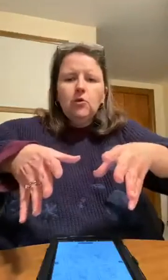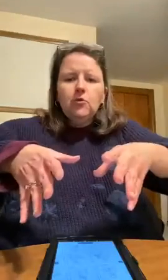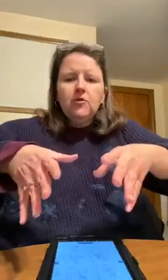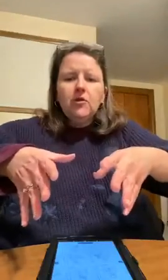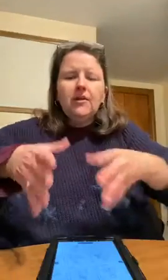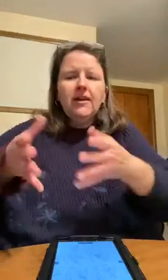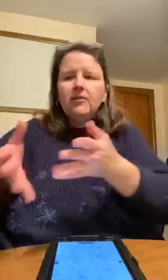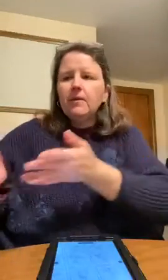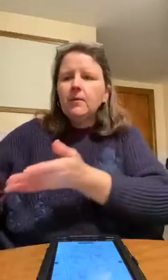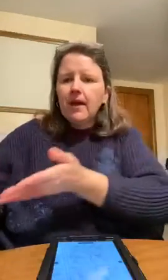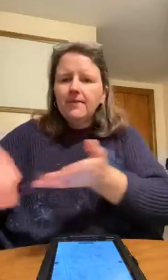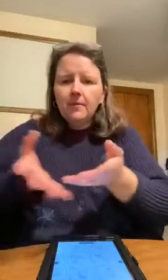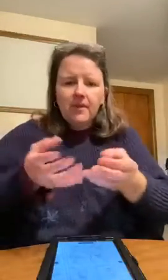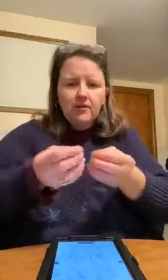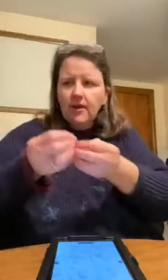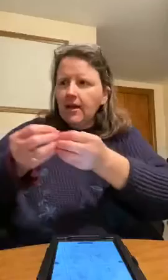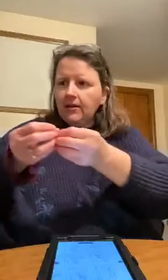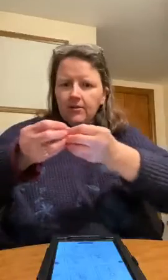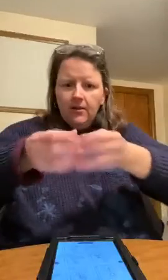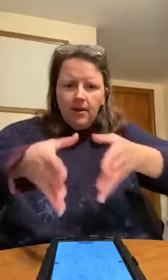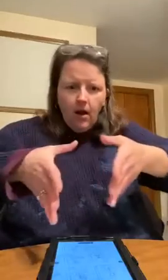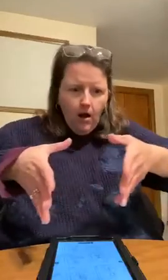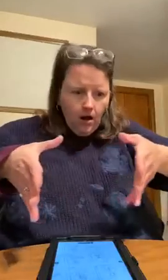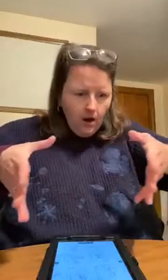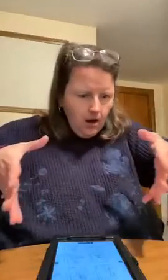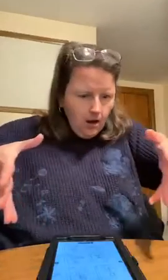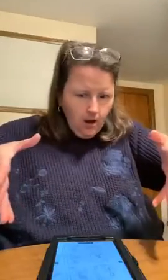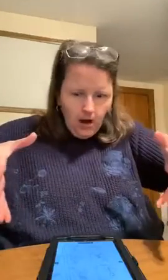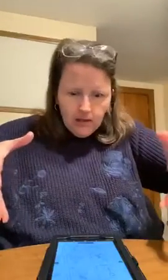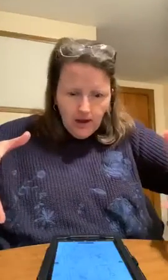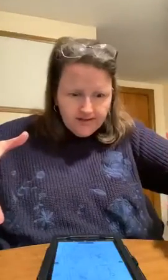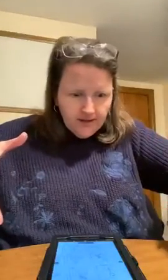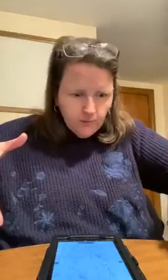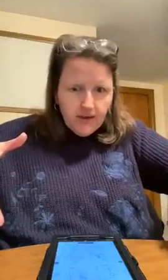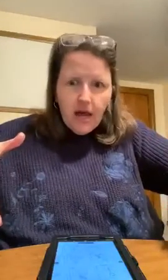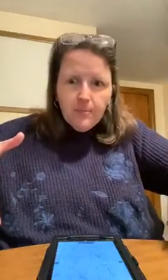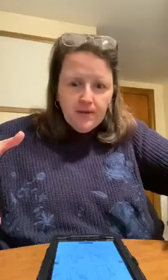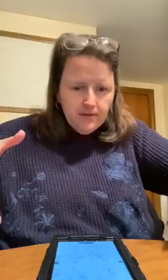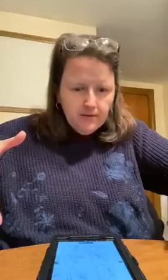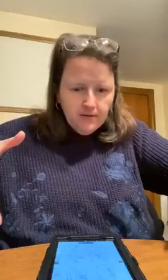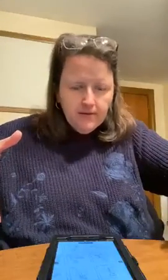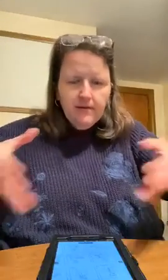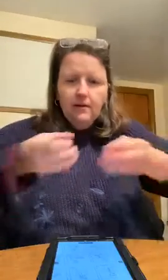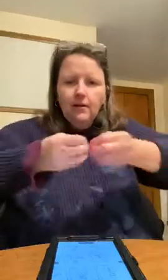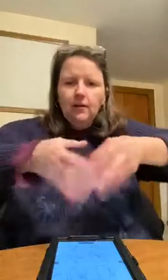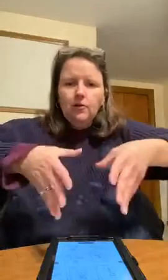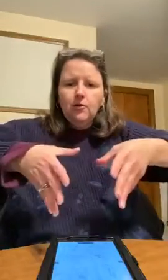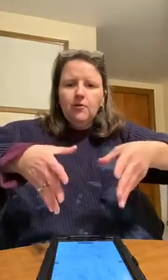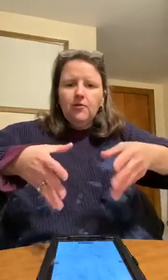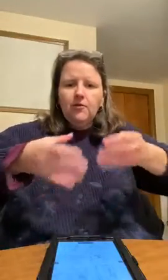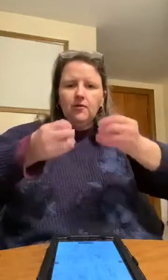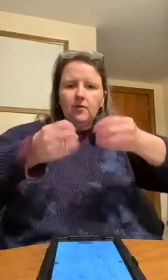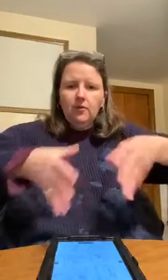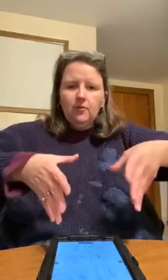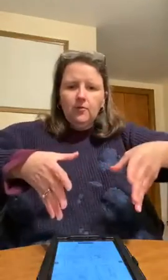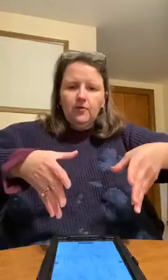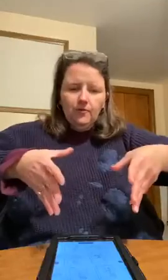Lose. Okay, so if you have something in your hand and you're like, oh, I lost it. What happened? Lose. Lose.